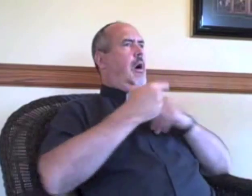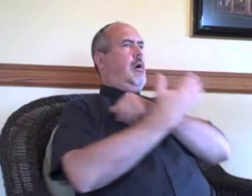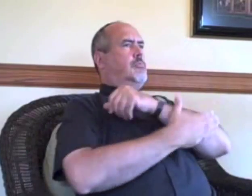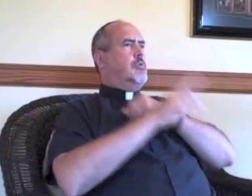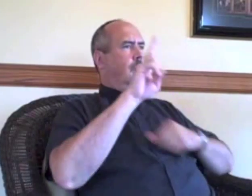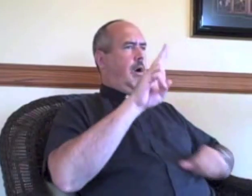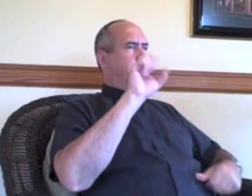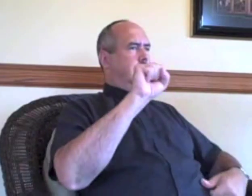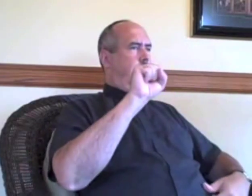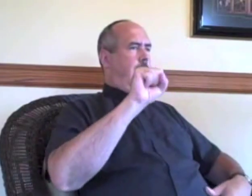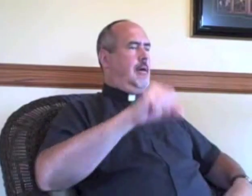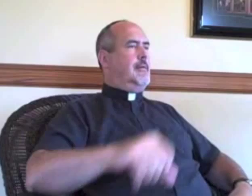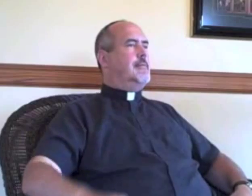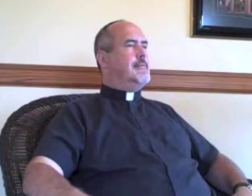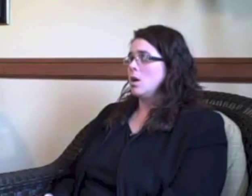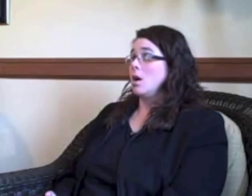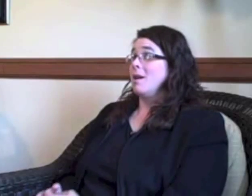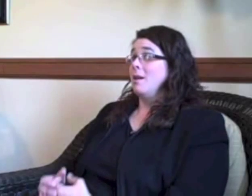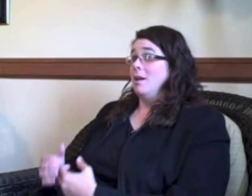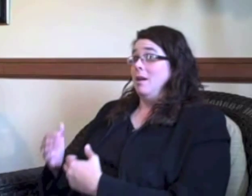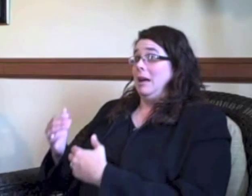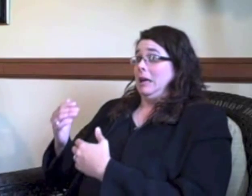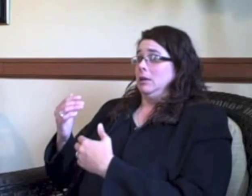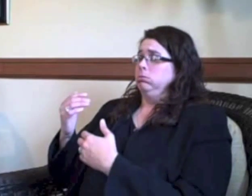How many consecrated virgins are currently in the U.S.?